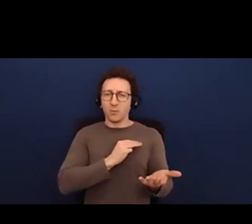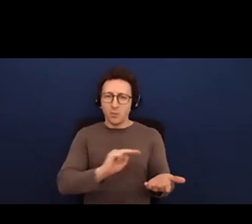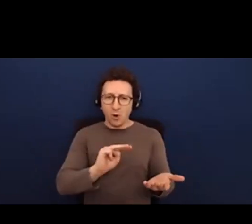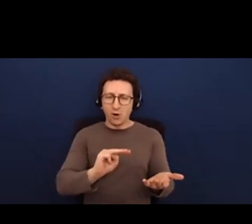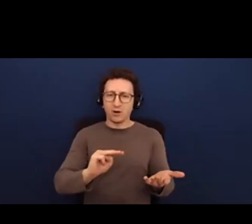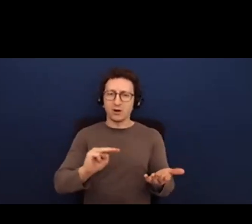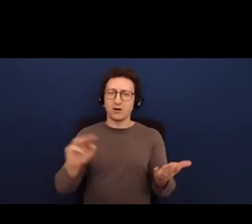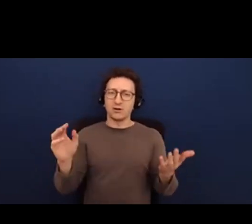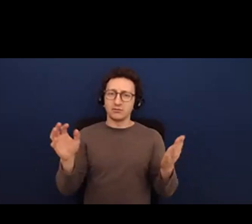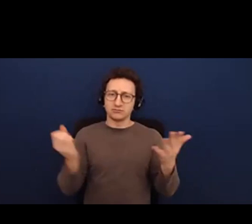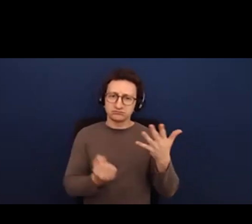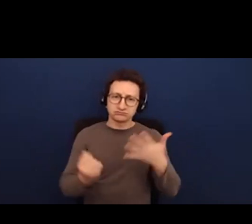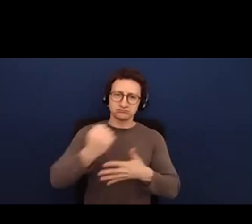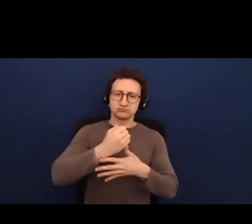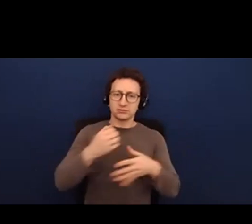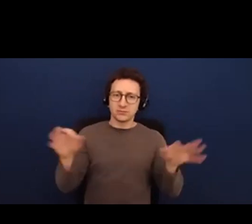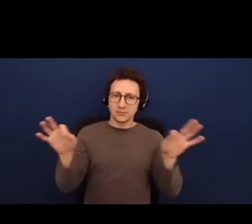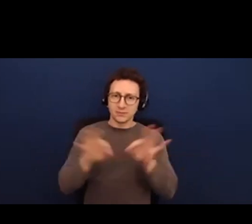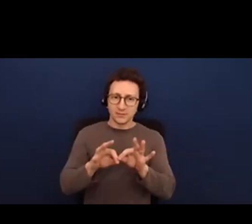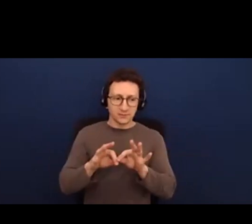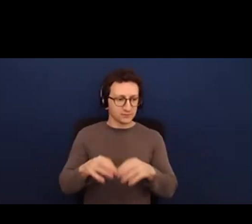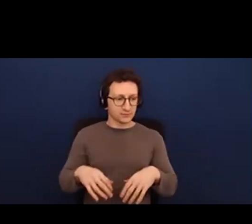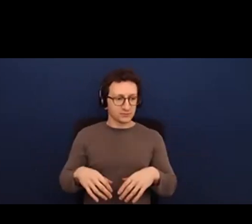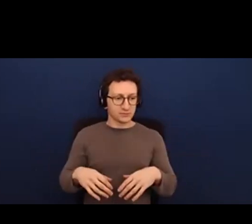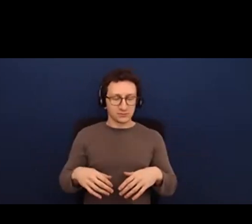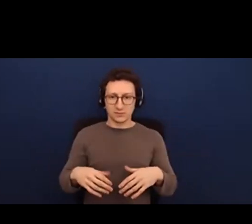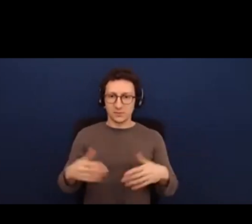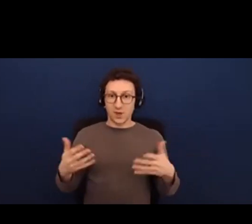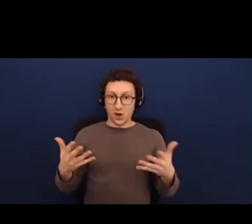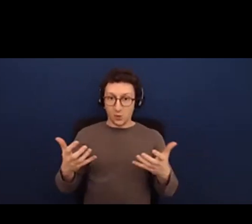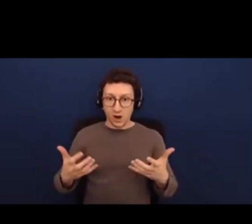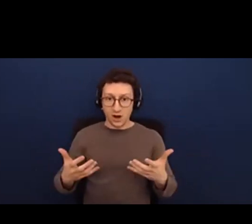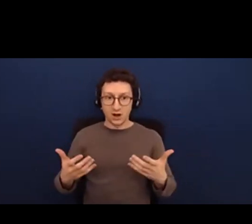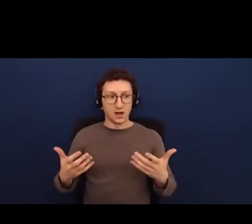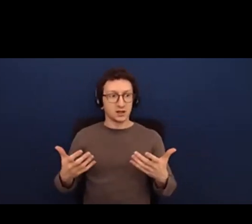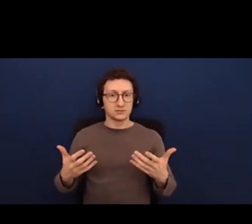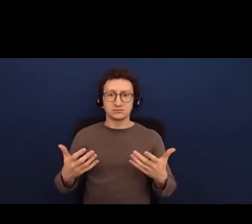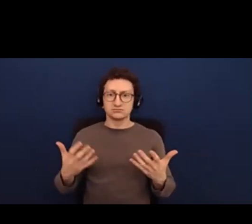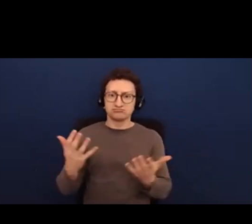dedicated, to express our fears, to express our hopes. And